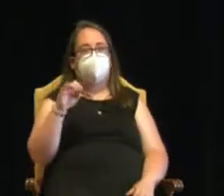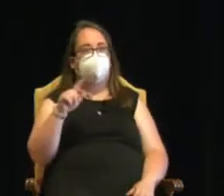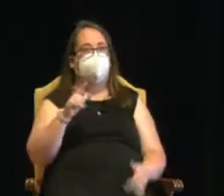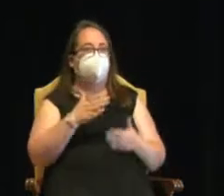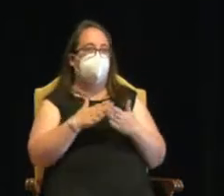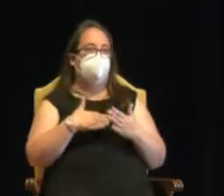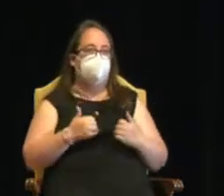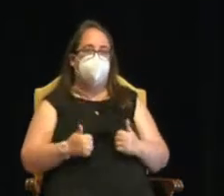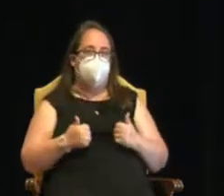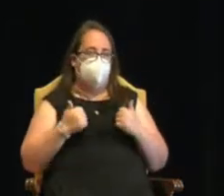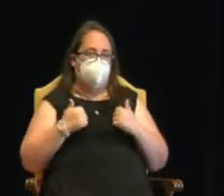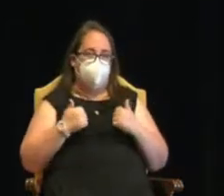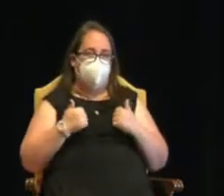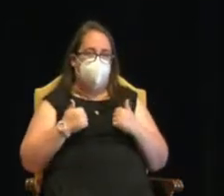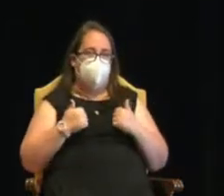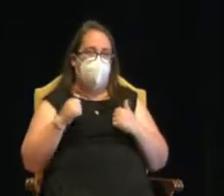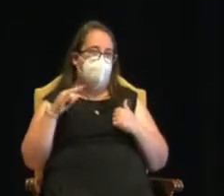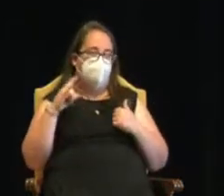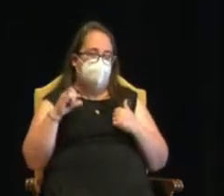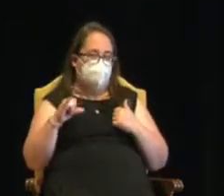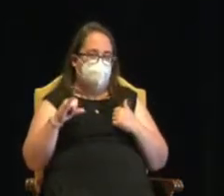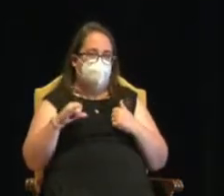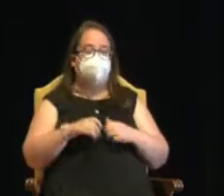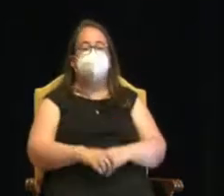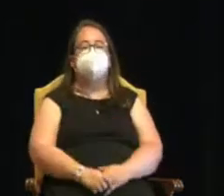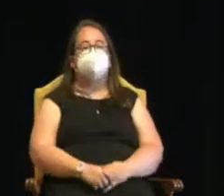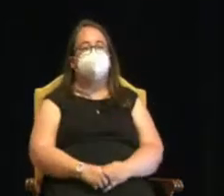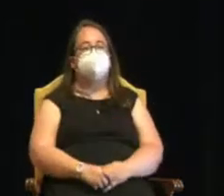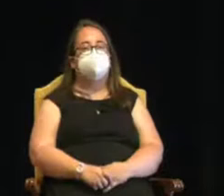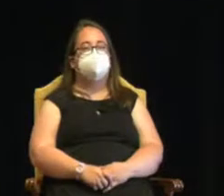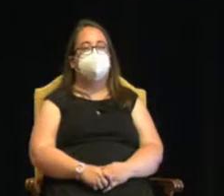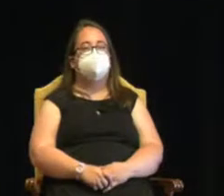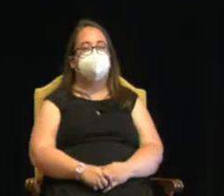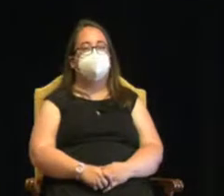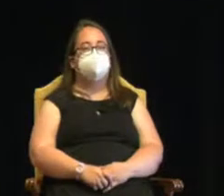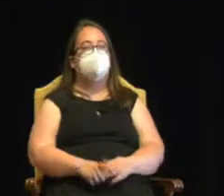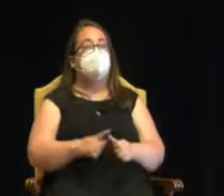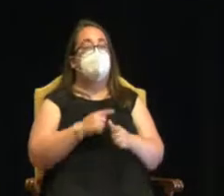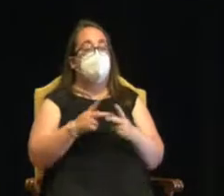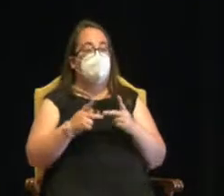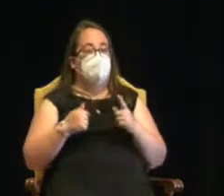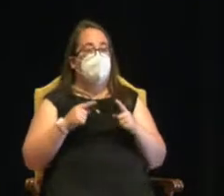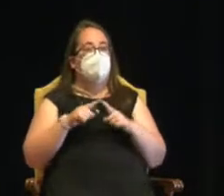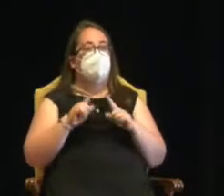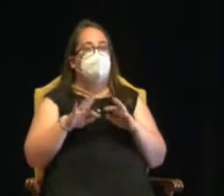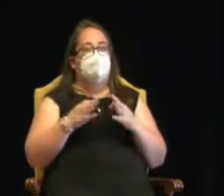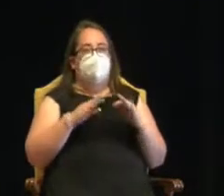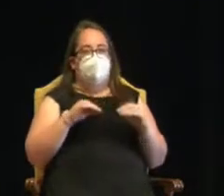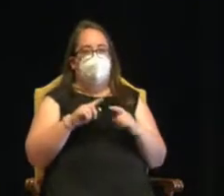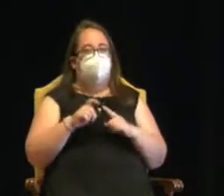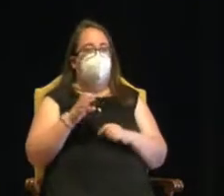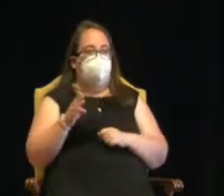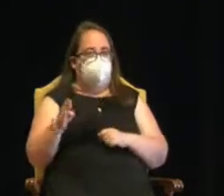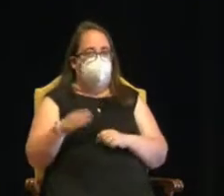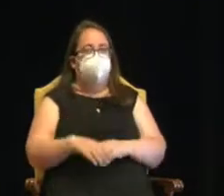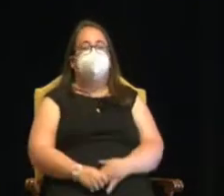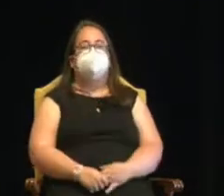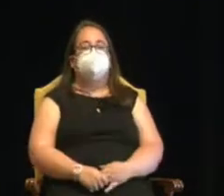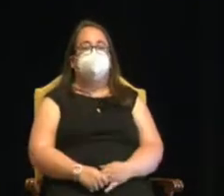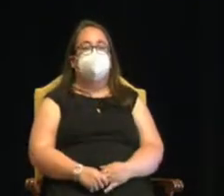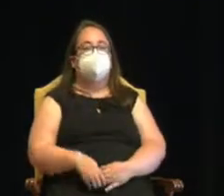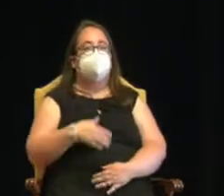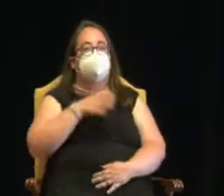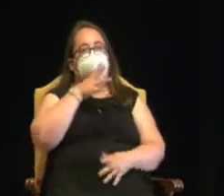of my life forever. It's the first place we went to when my family moved to Baltimore. My mom got